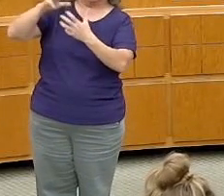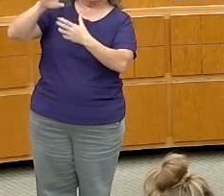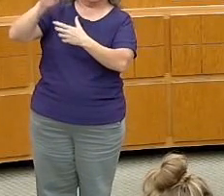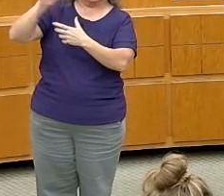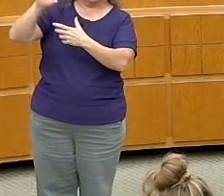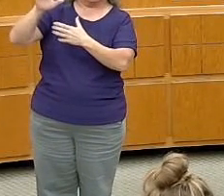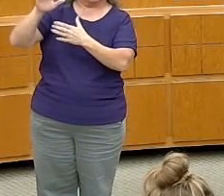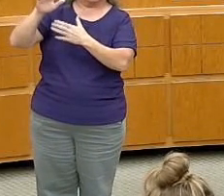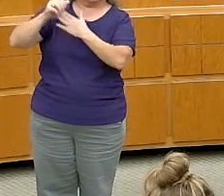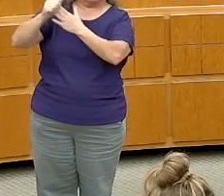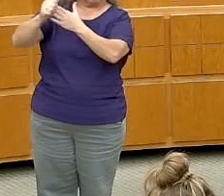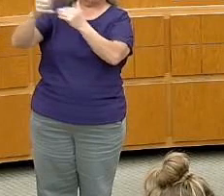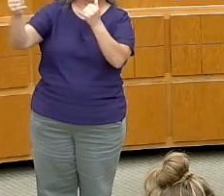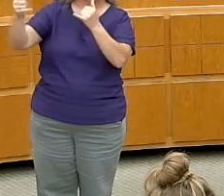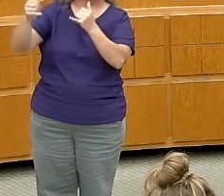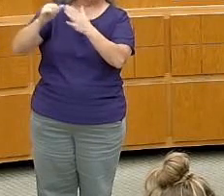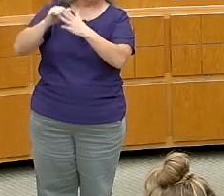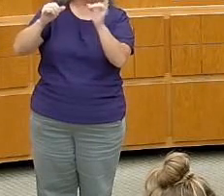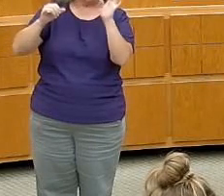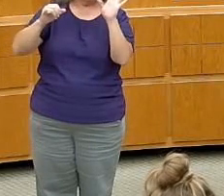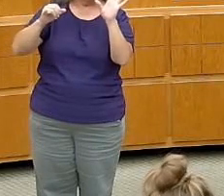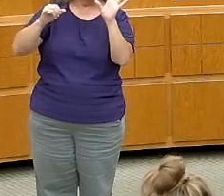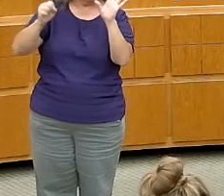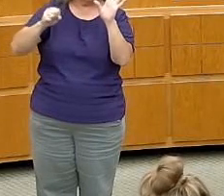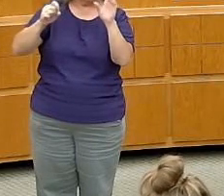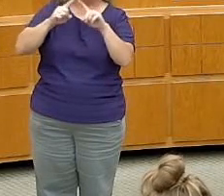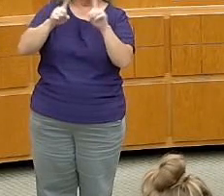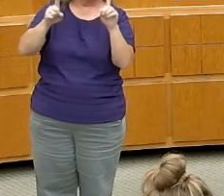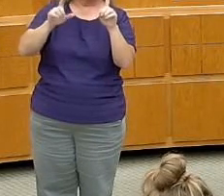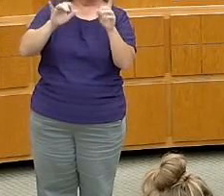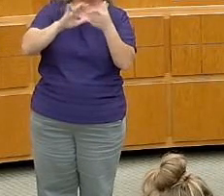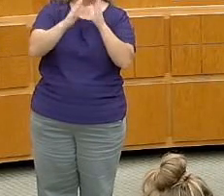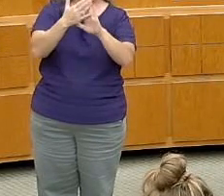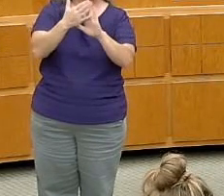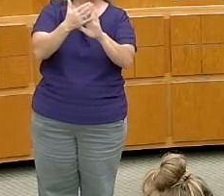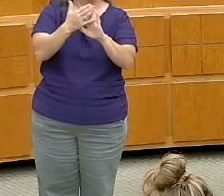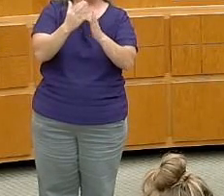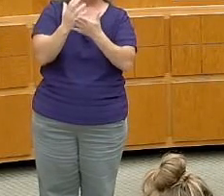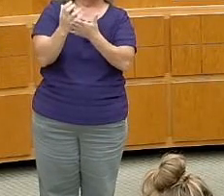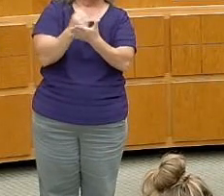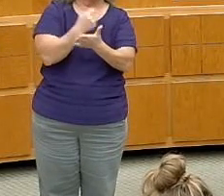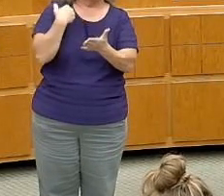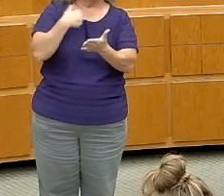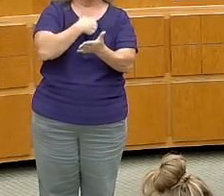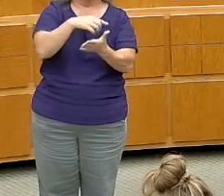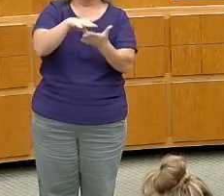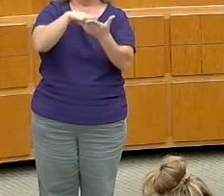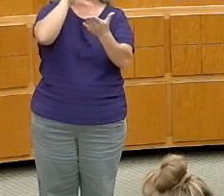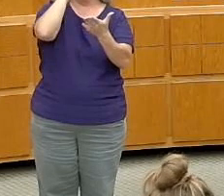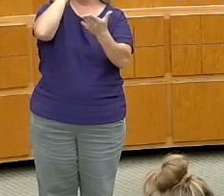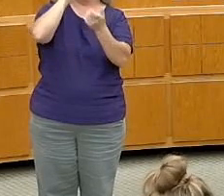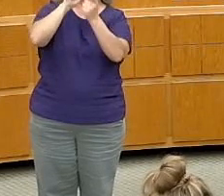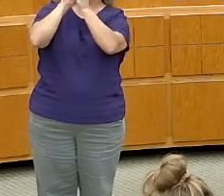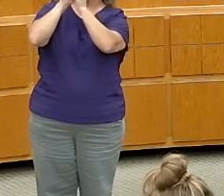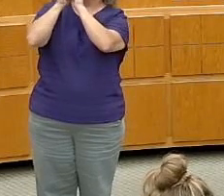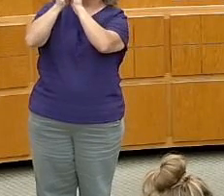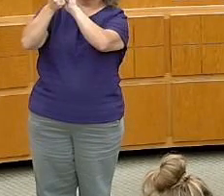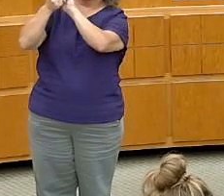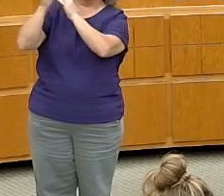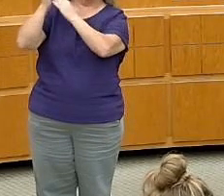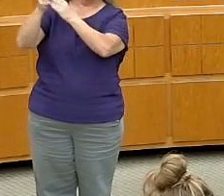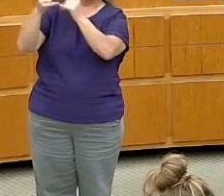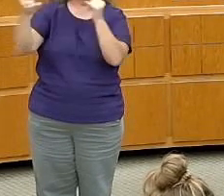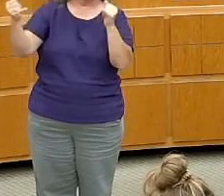terrible. But I will tell you, it becomes a teaching moment and an opportunity to tweak those guidelines and